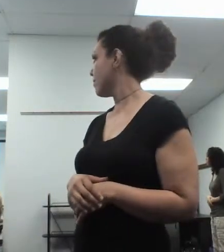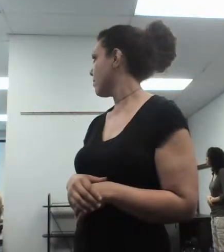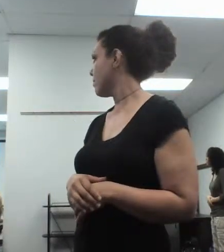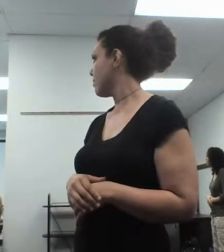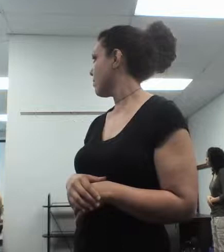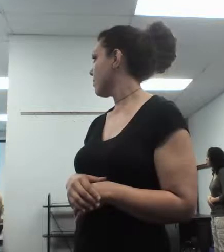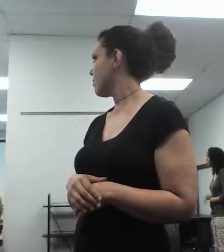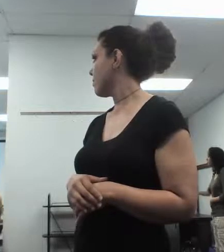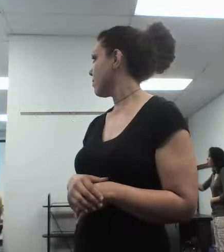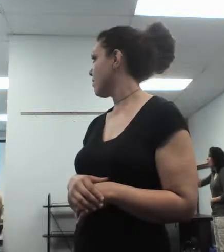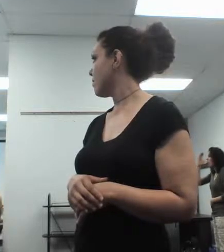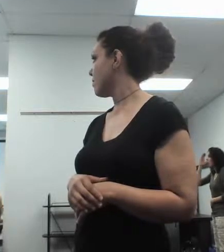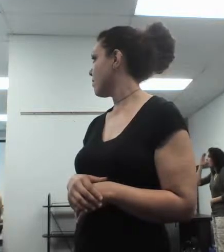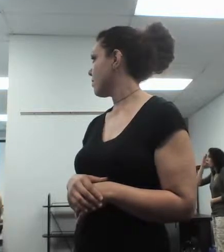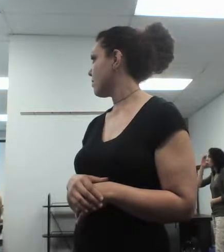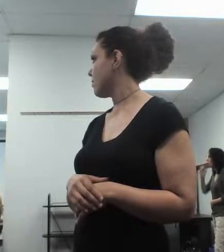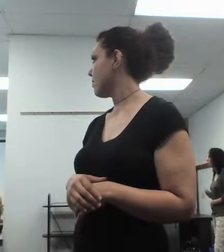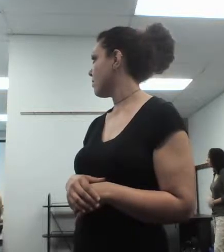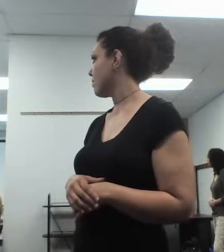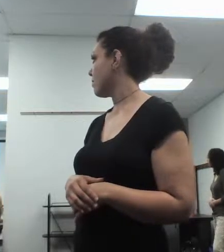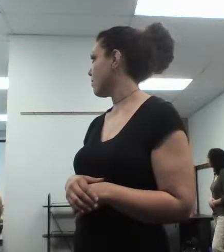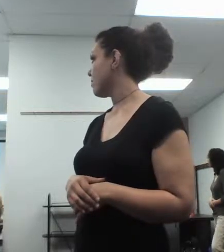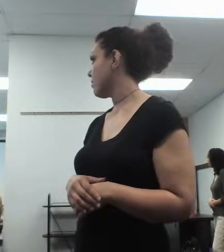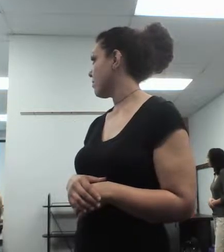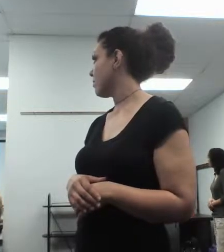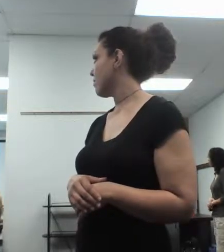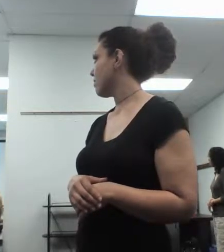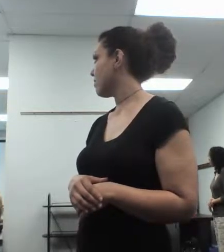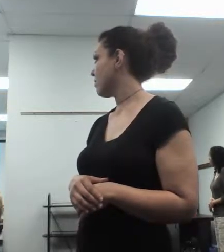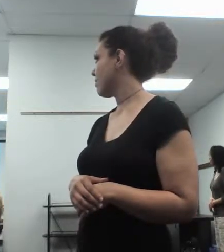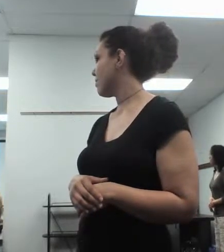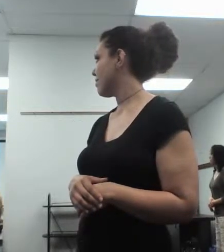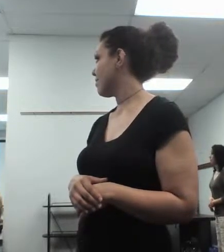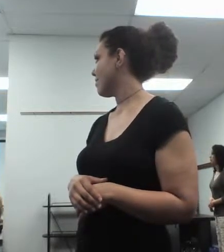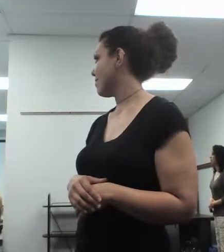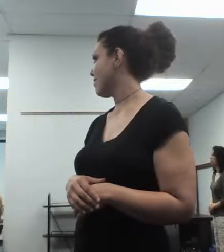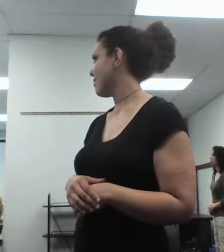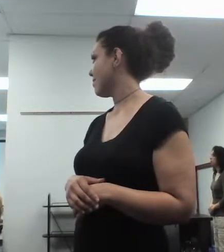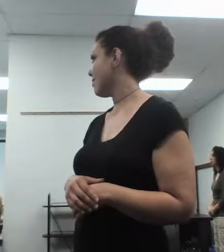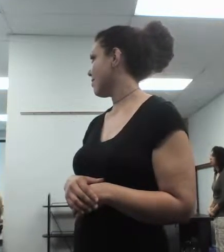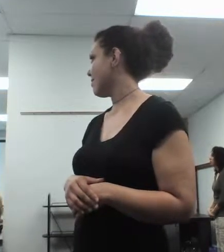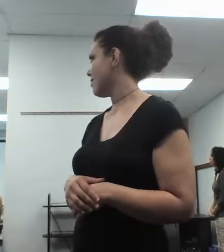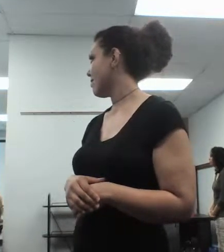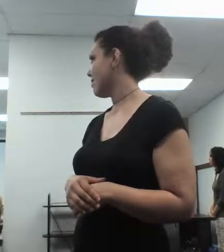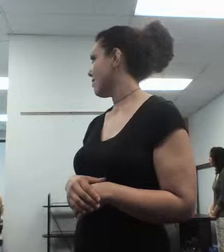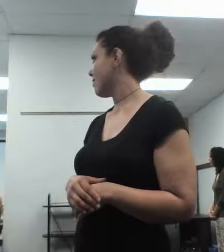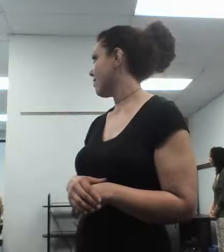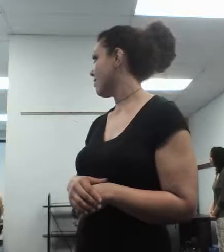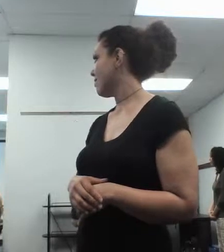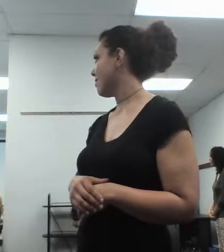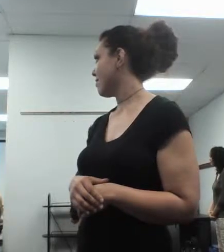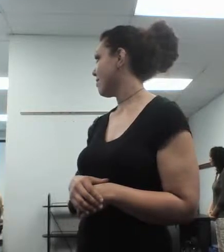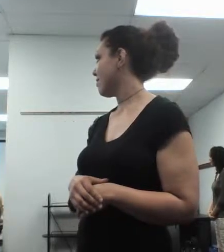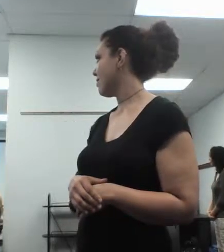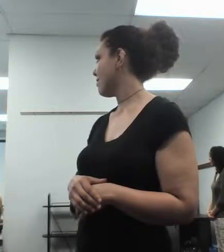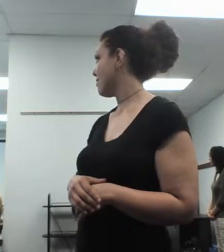dog and then your neighbor's, you have a creepy neighbor and the neighbor is just like not wearing any